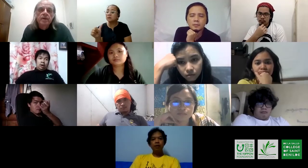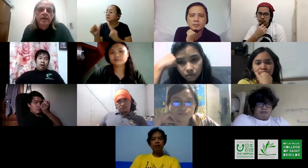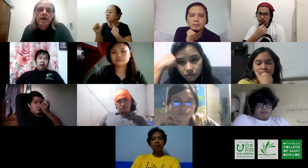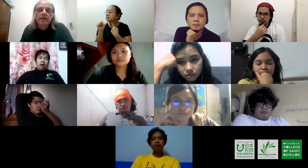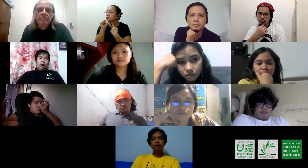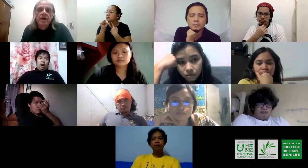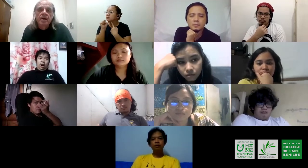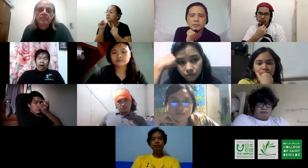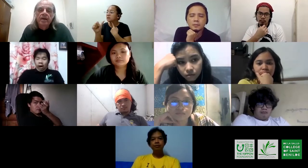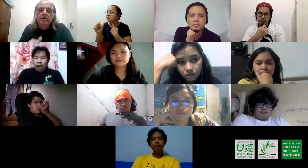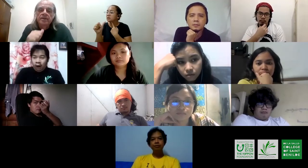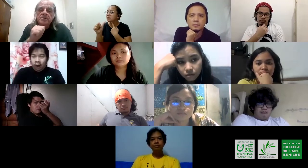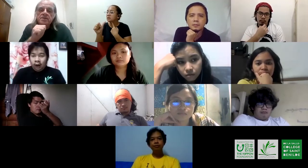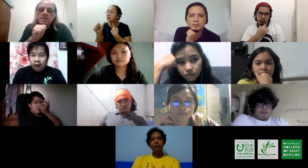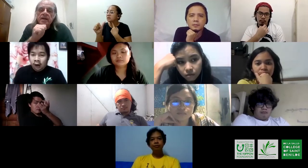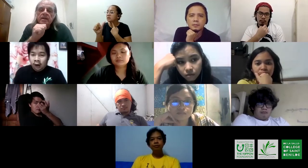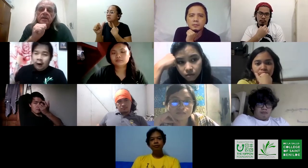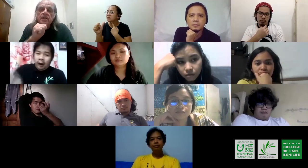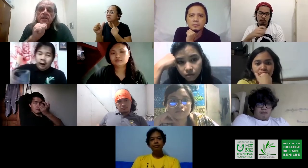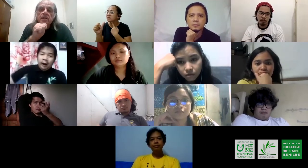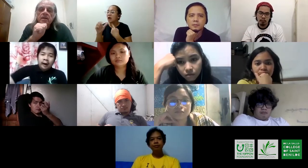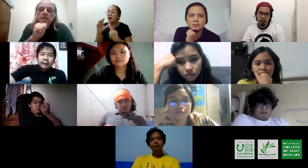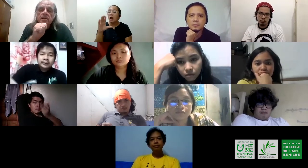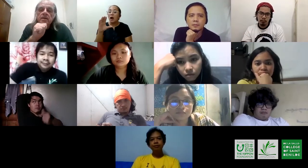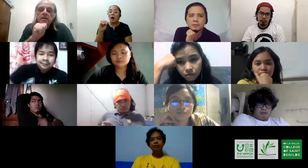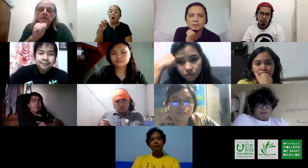is really kind of a compound. This is like,